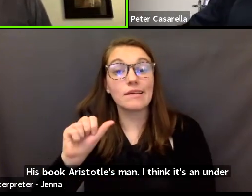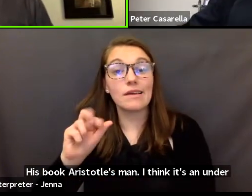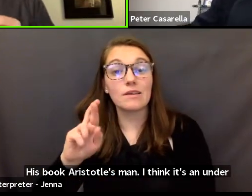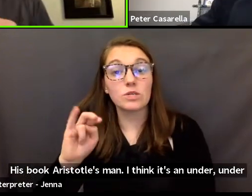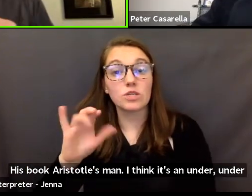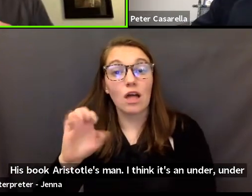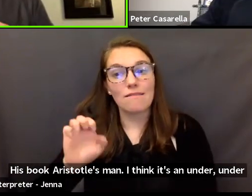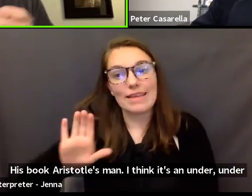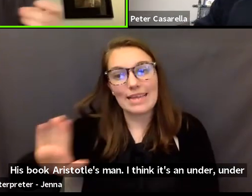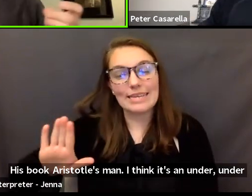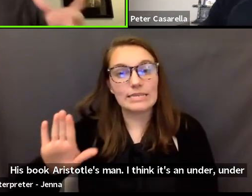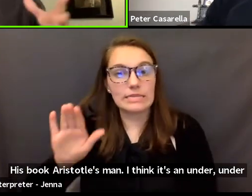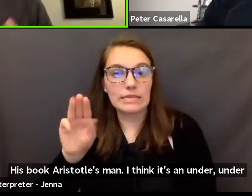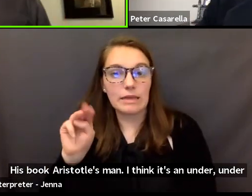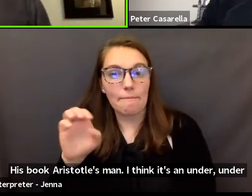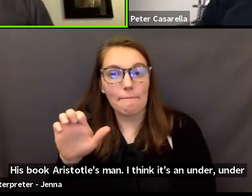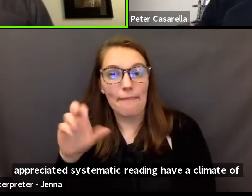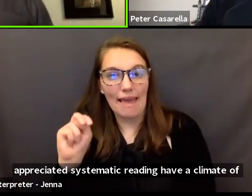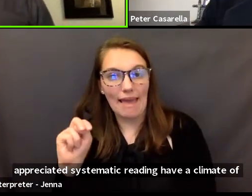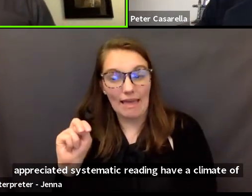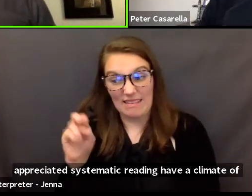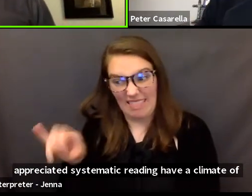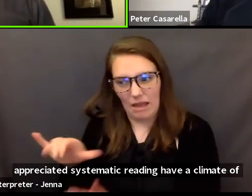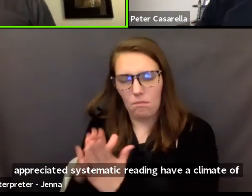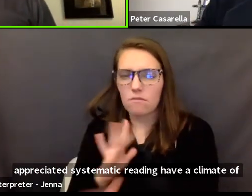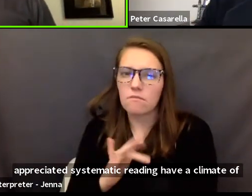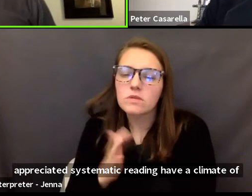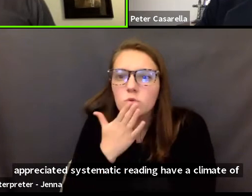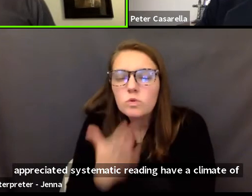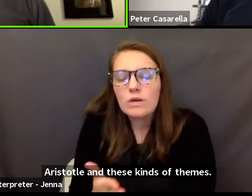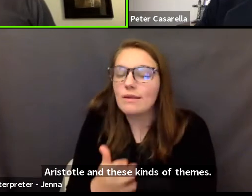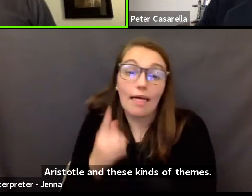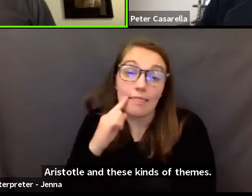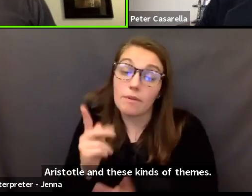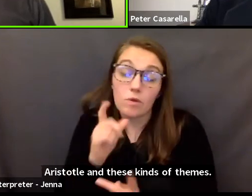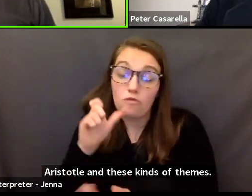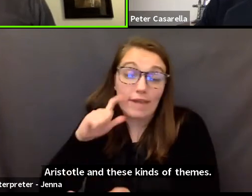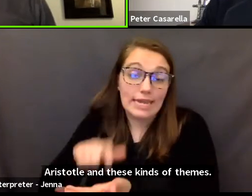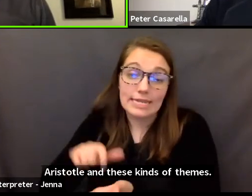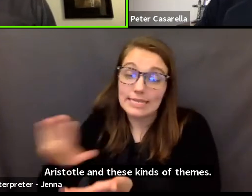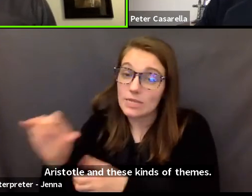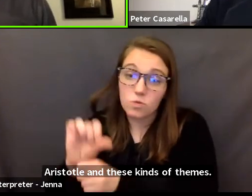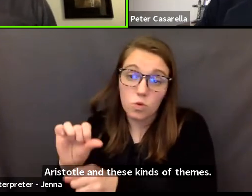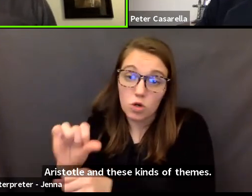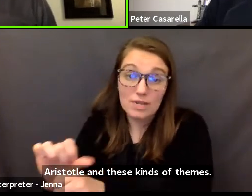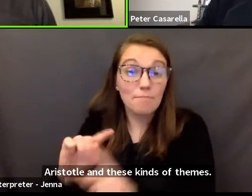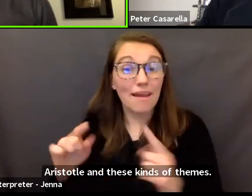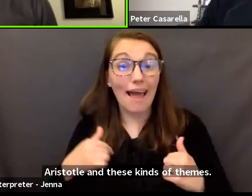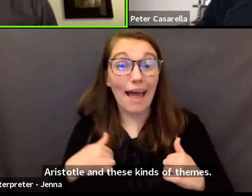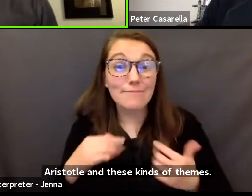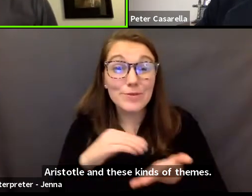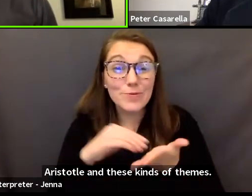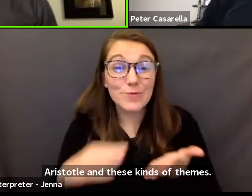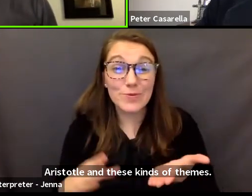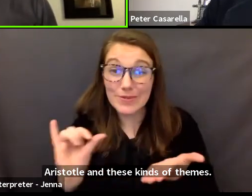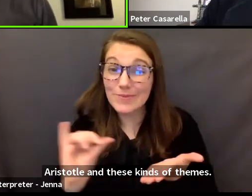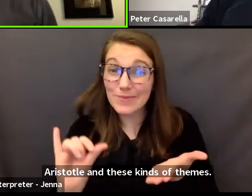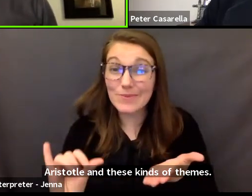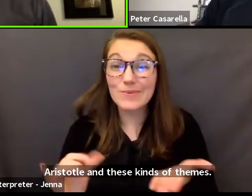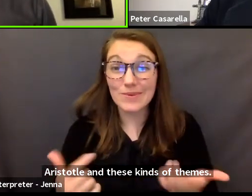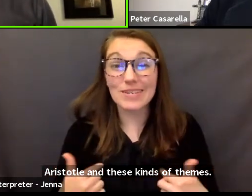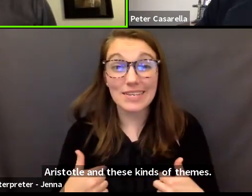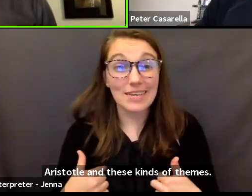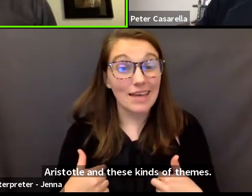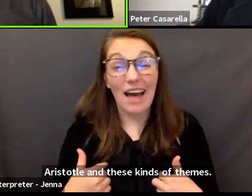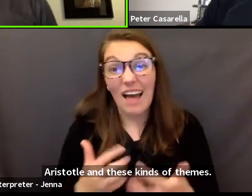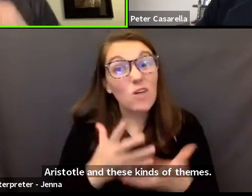of Aristotle on these kinds of themes. But I am also a student on this. I